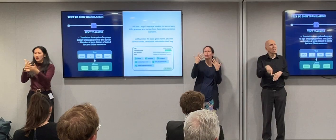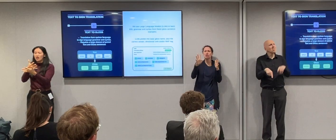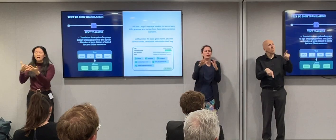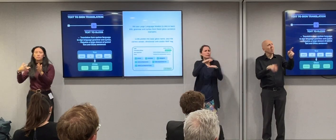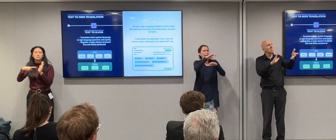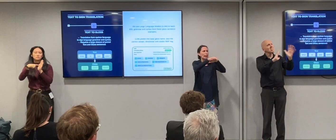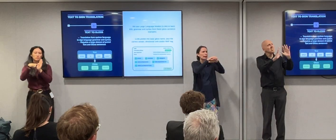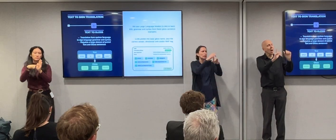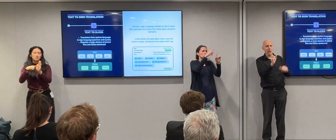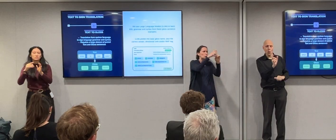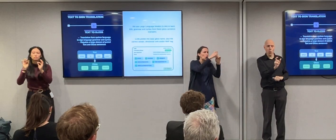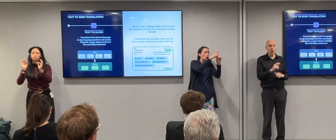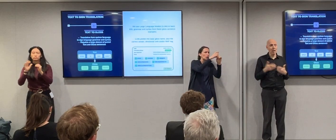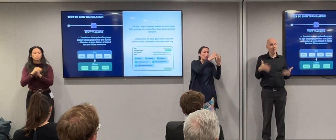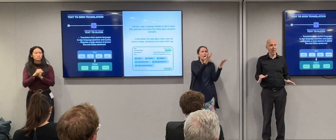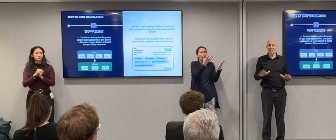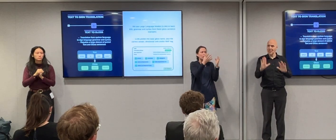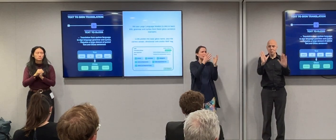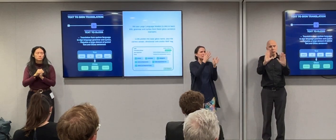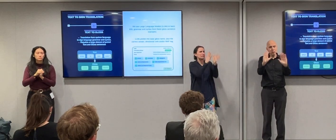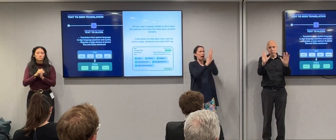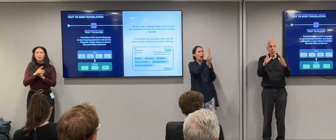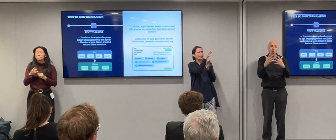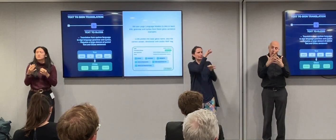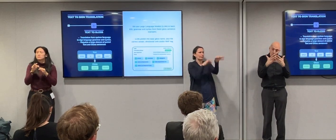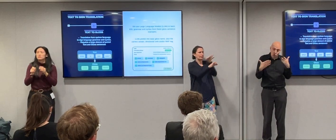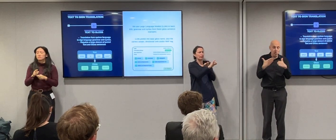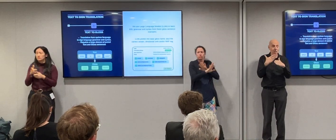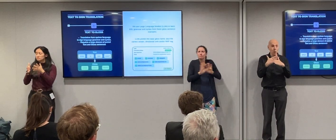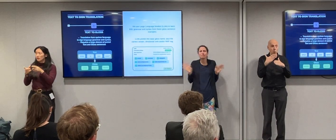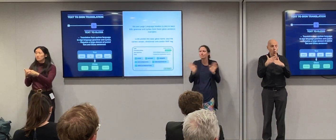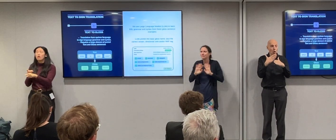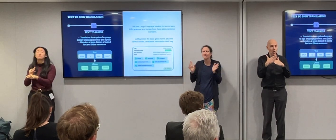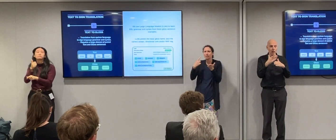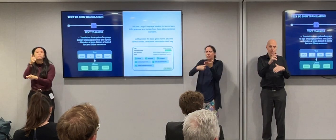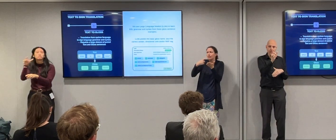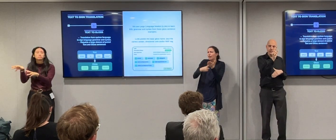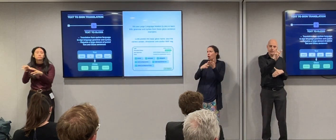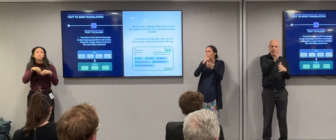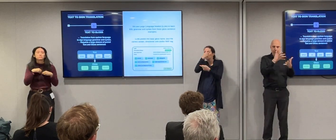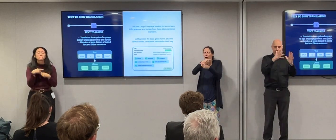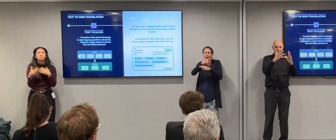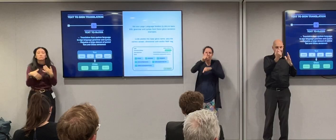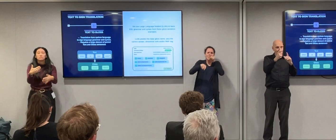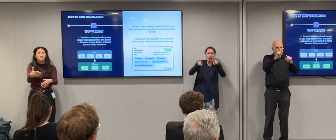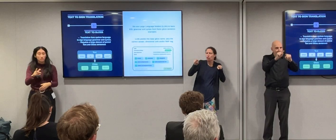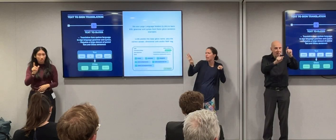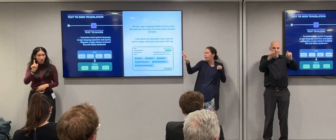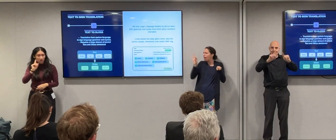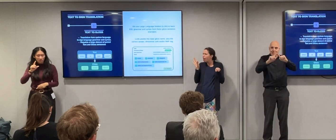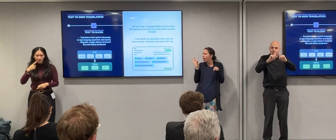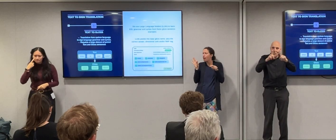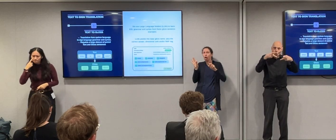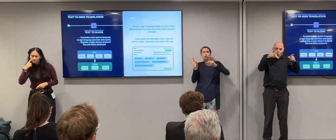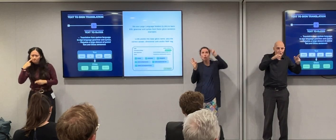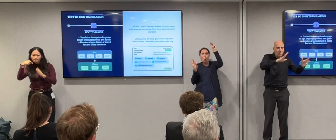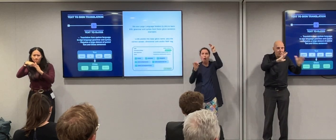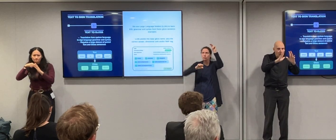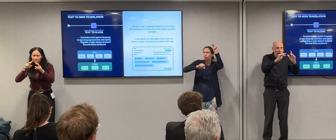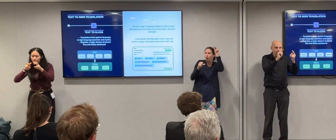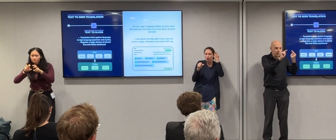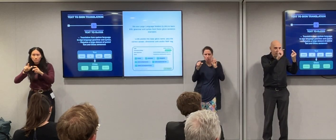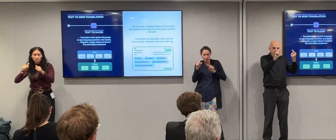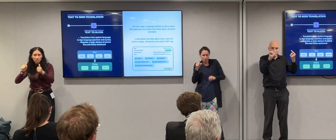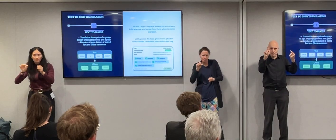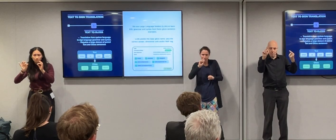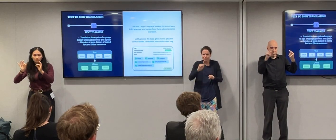word for it. There's a lot of work that goes behind here that talks about the correct variant of that sign. There's many different ways of signing that